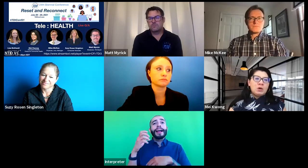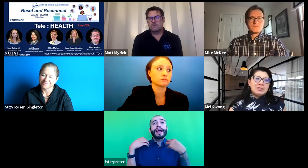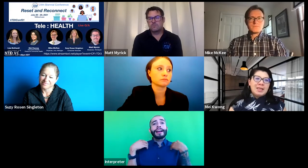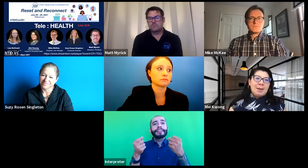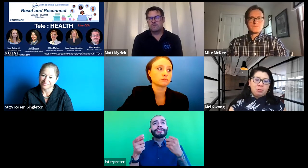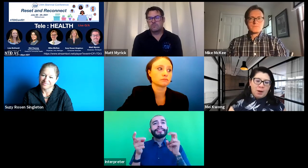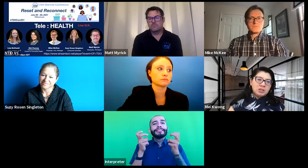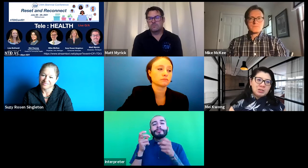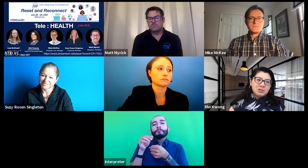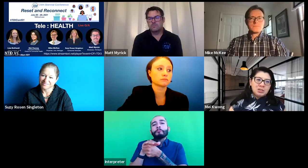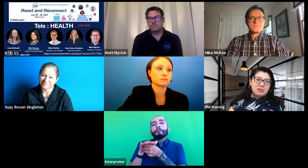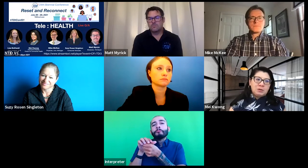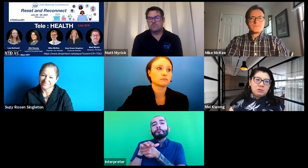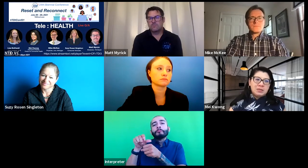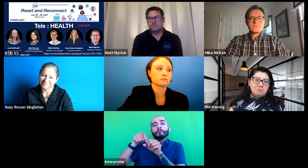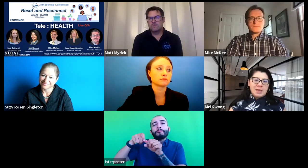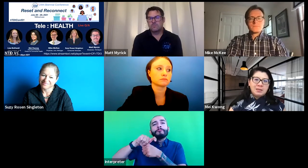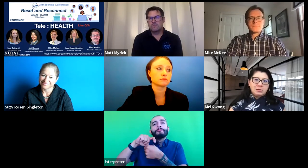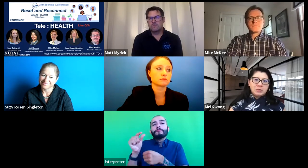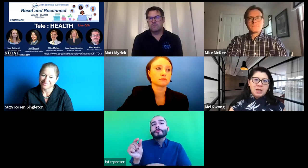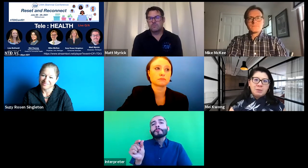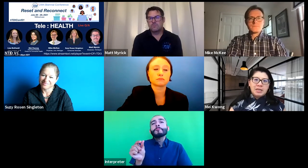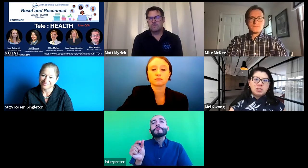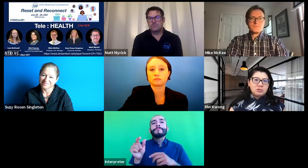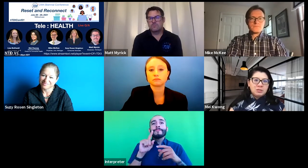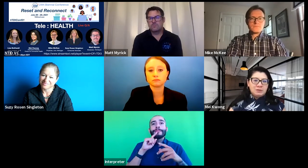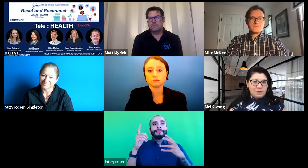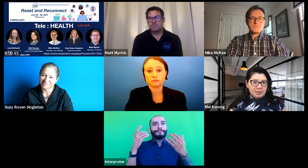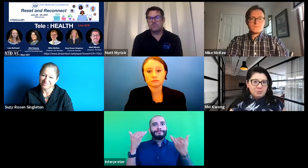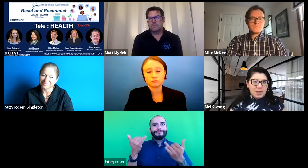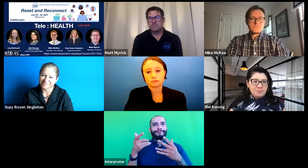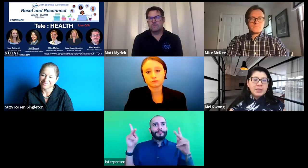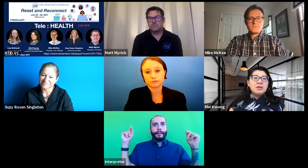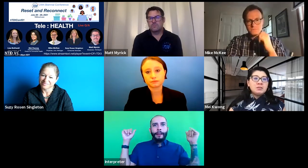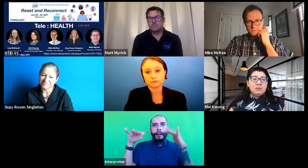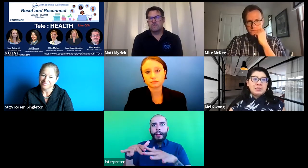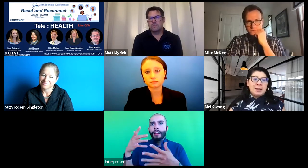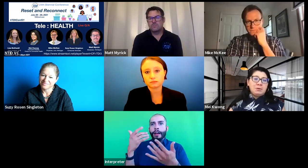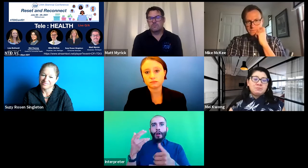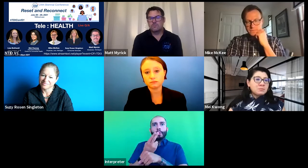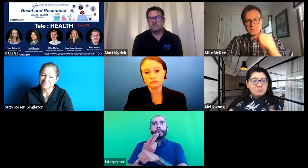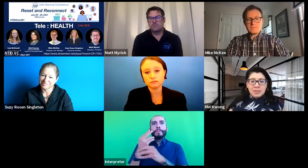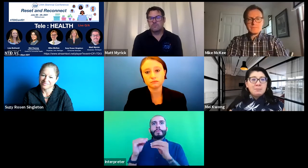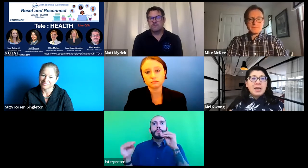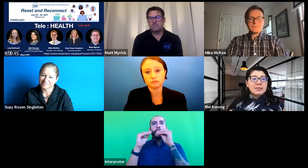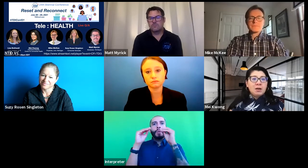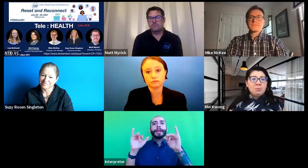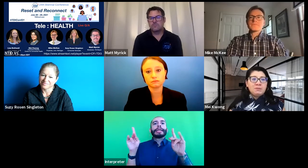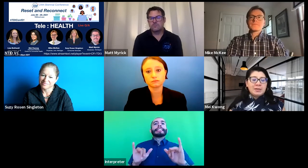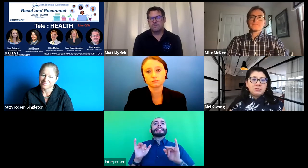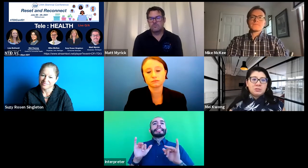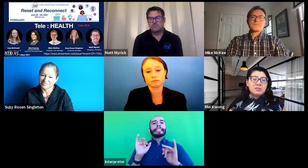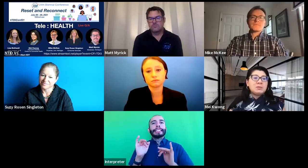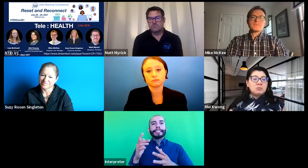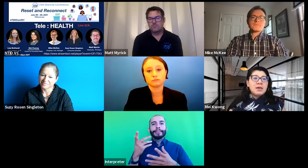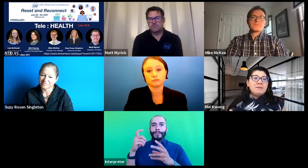probably wasn't that pressure to like really make those accommodations or to develop them. So for example, I'm not saying all